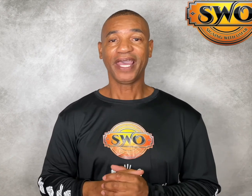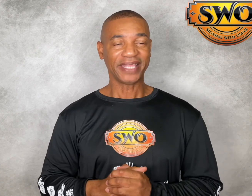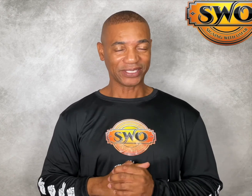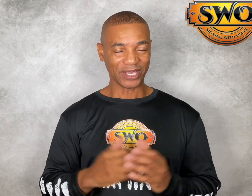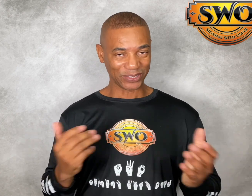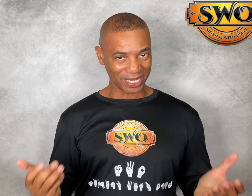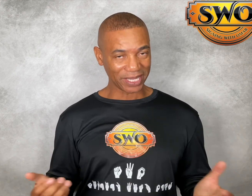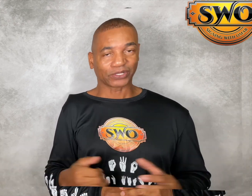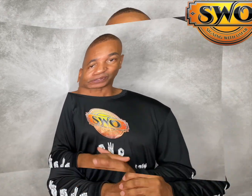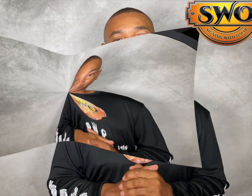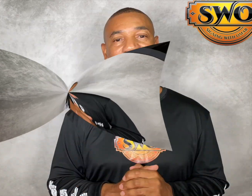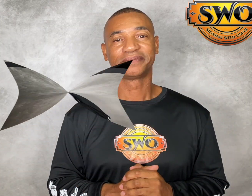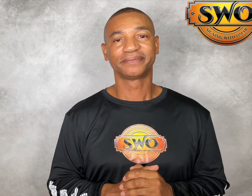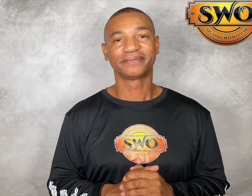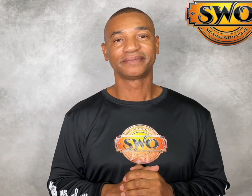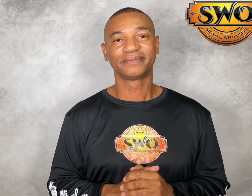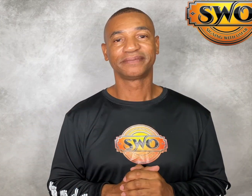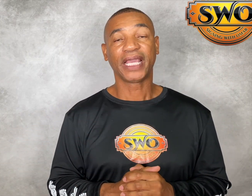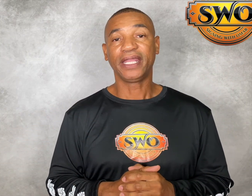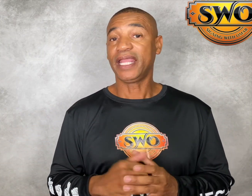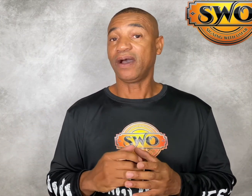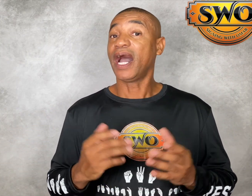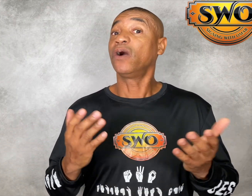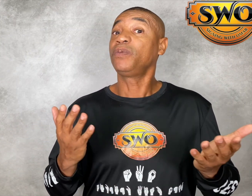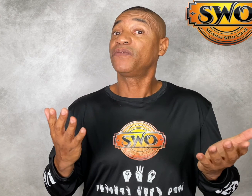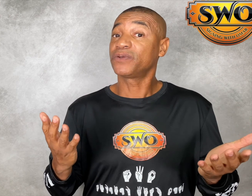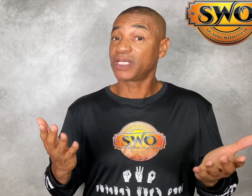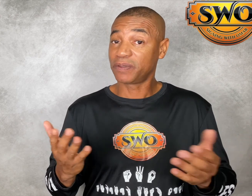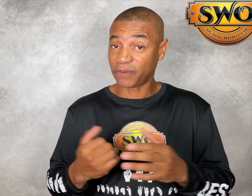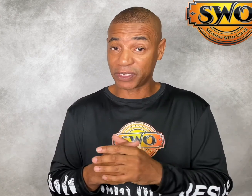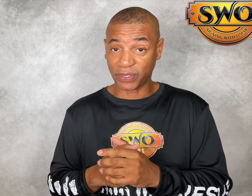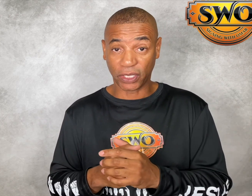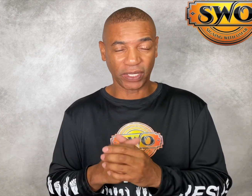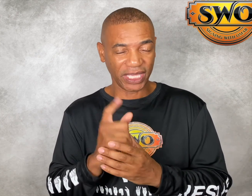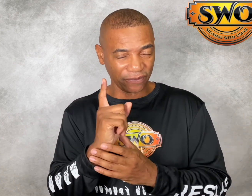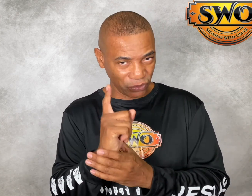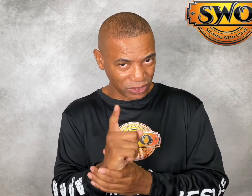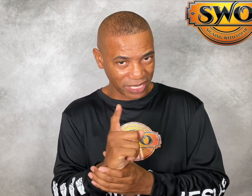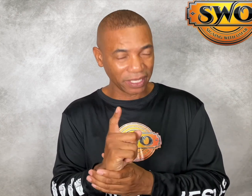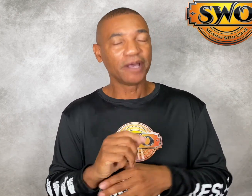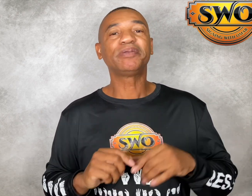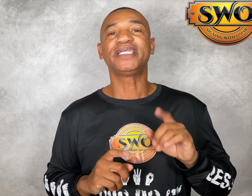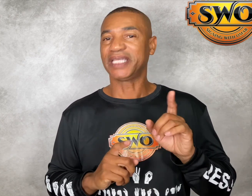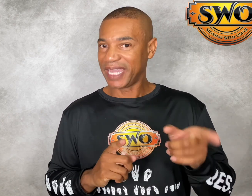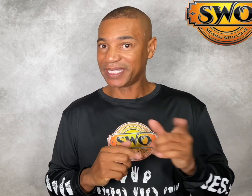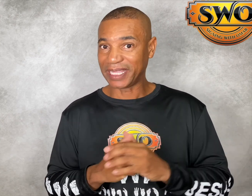That's how you sign underwear. Now, I hope you've learned something from this video. If you did, please hit the like